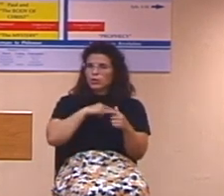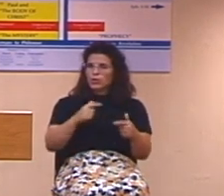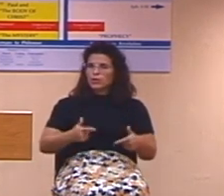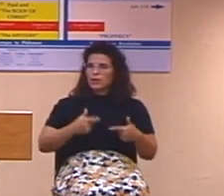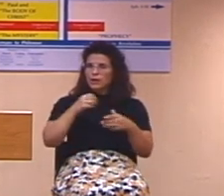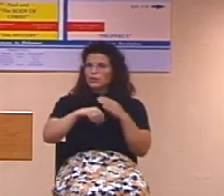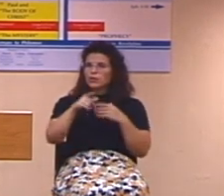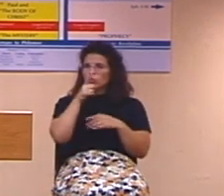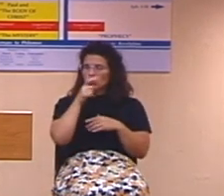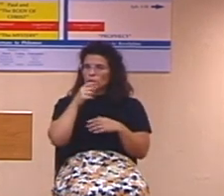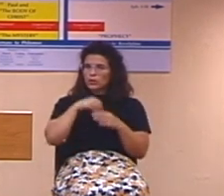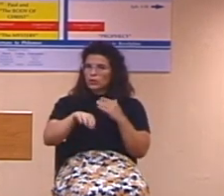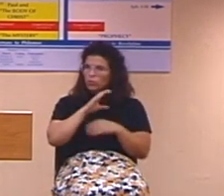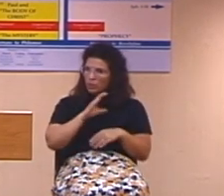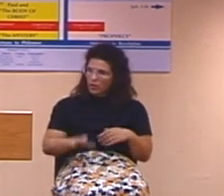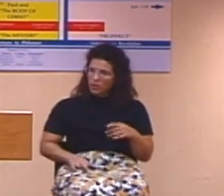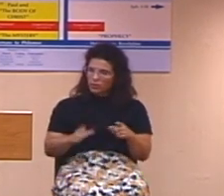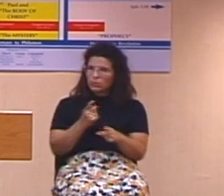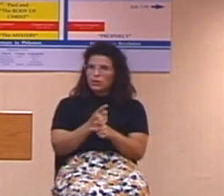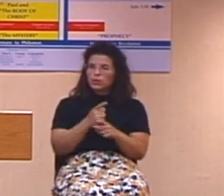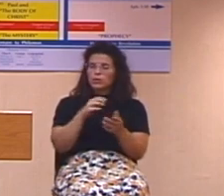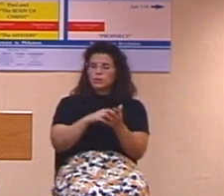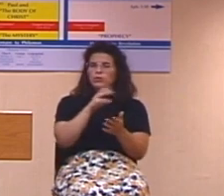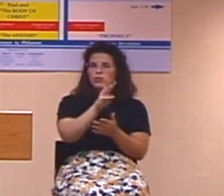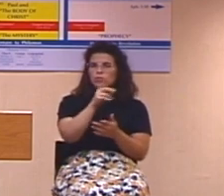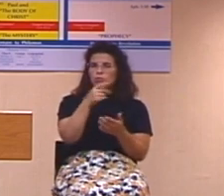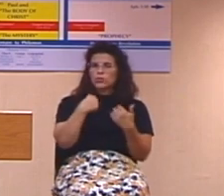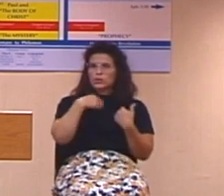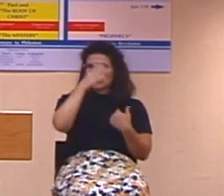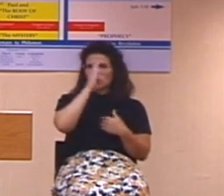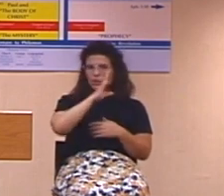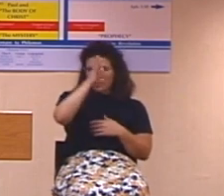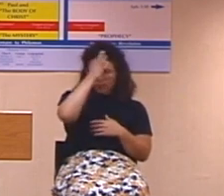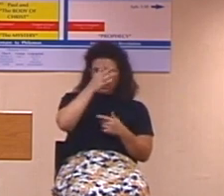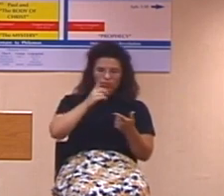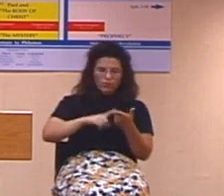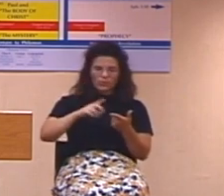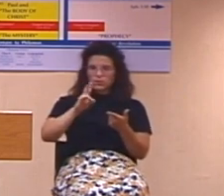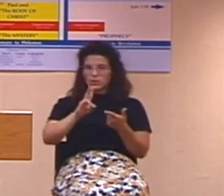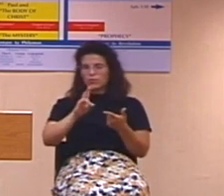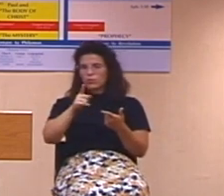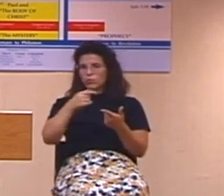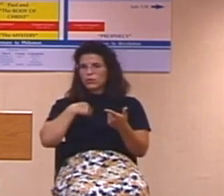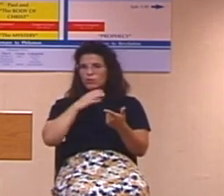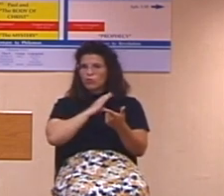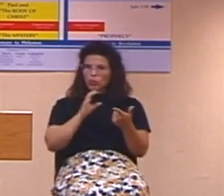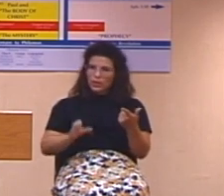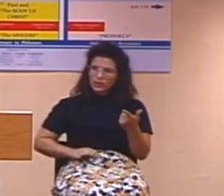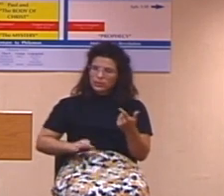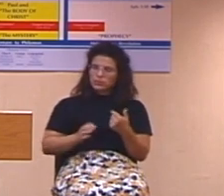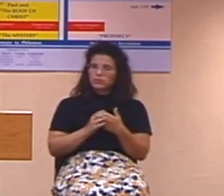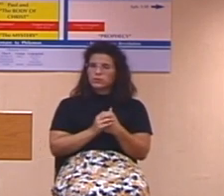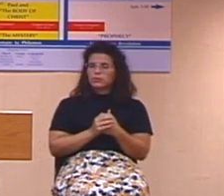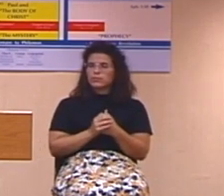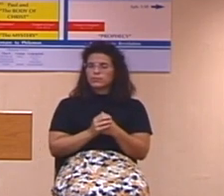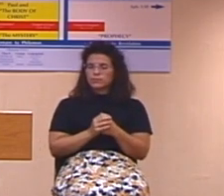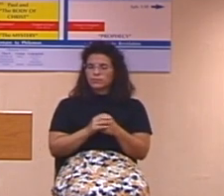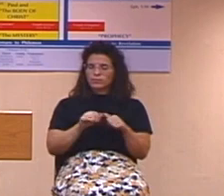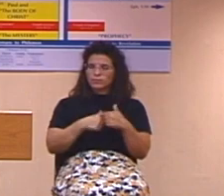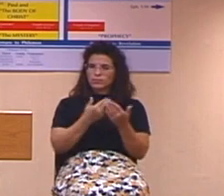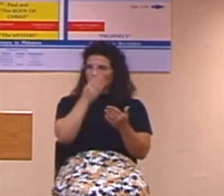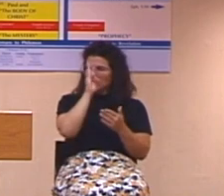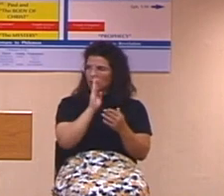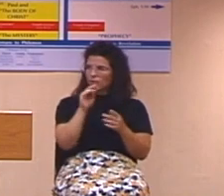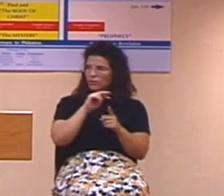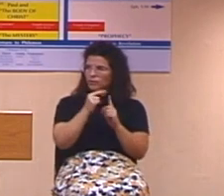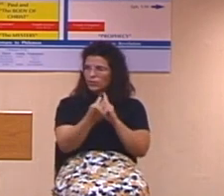in who? Christ. Chapter 6, you got God the Father. Chapter 7, you've got Christ. How does God view